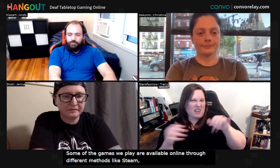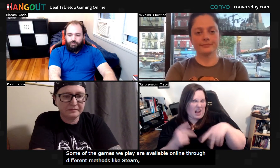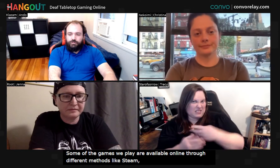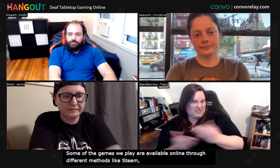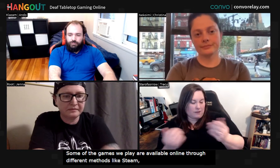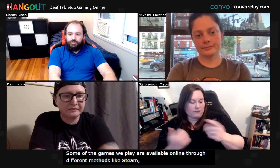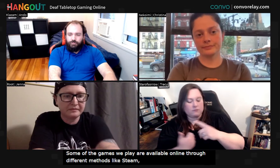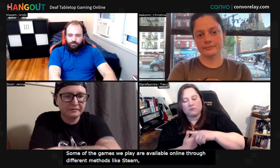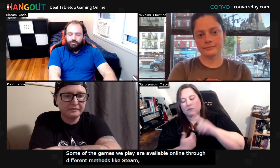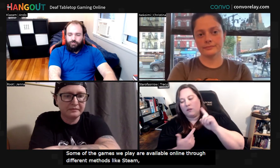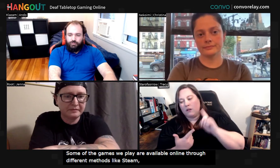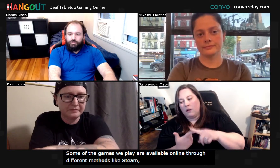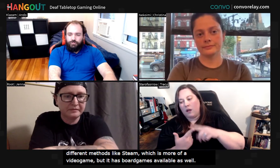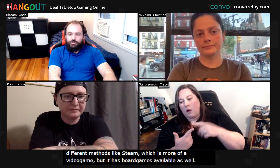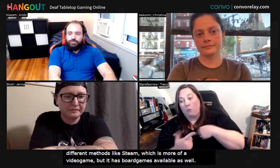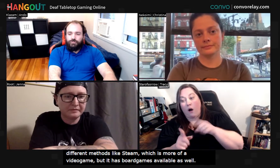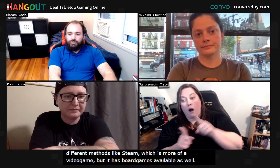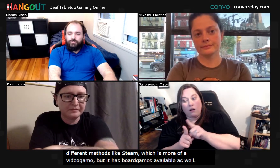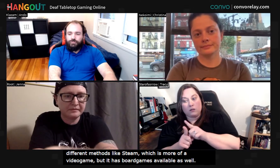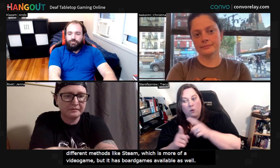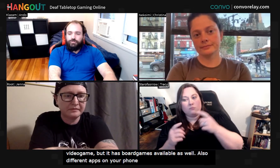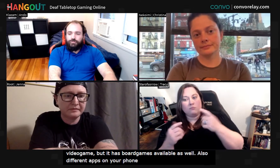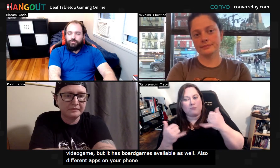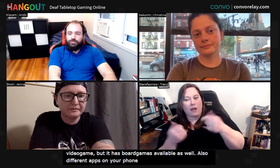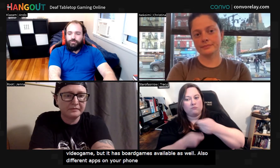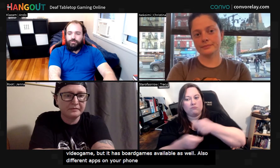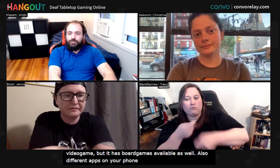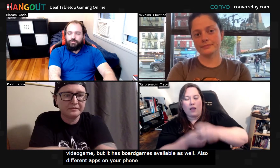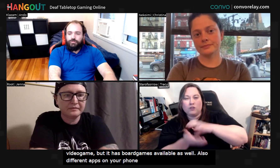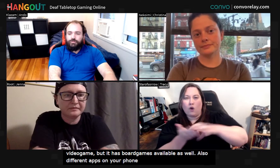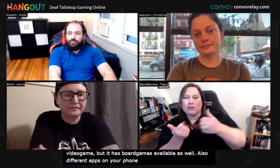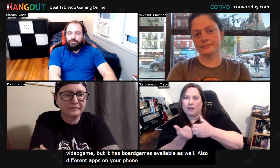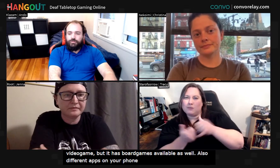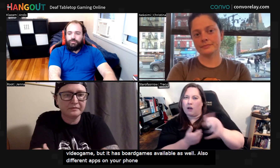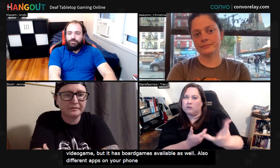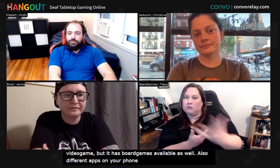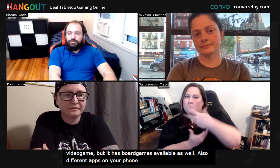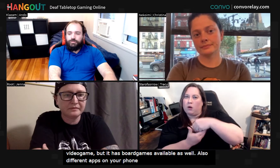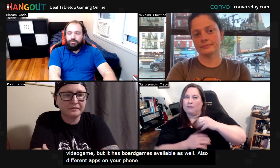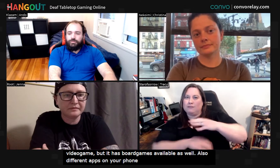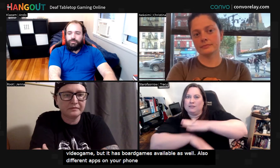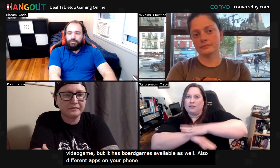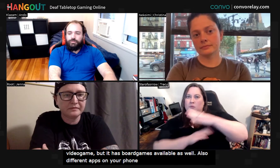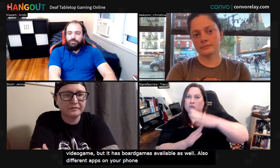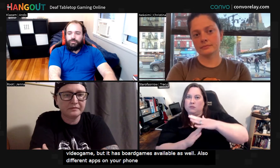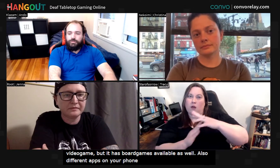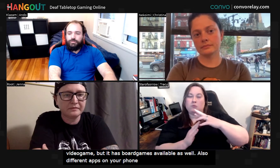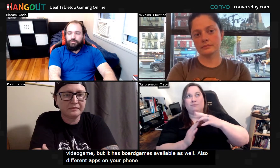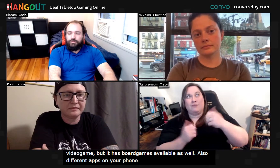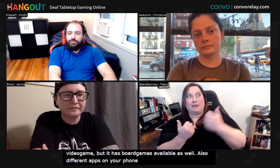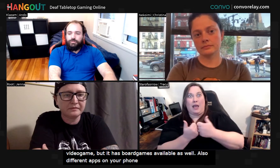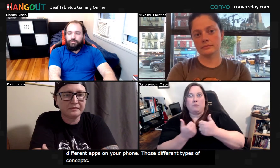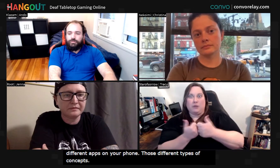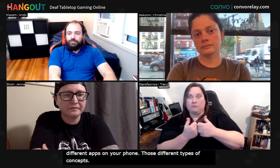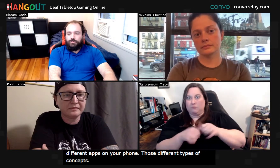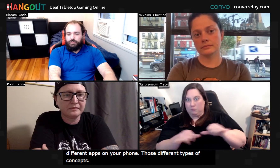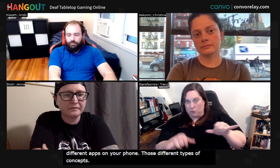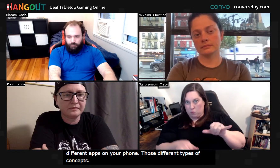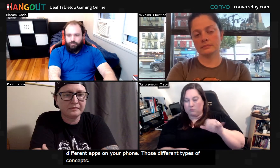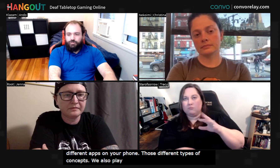phone, those different types of concepts. We also play part of the desktop